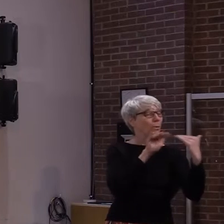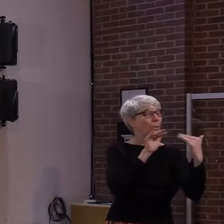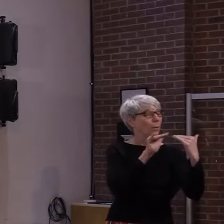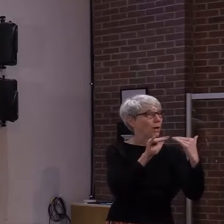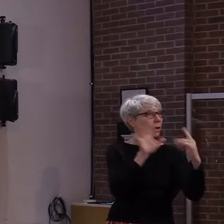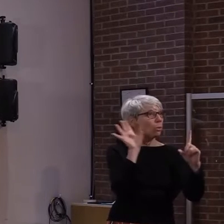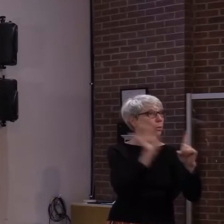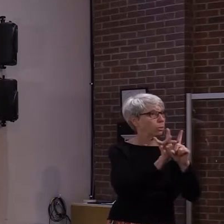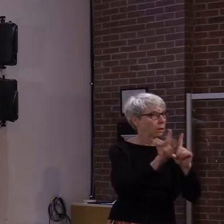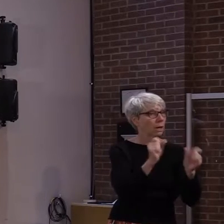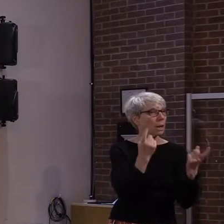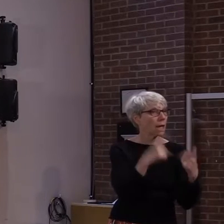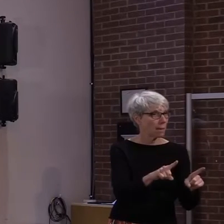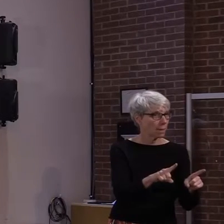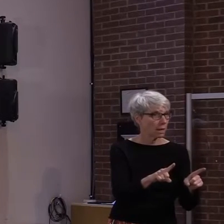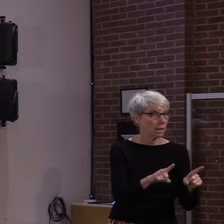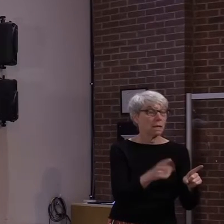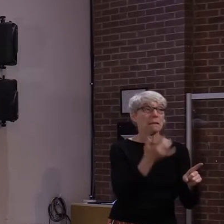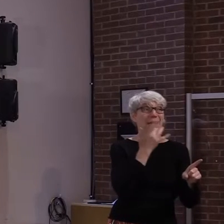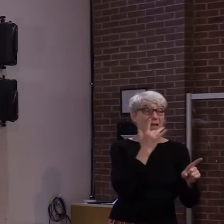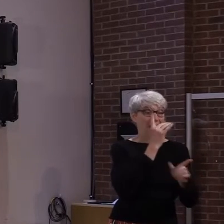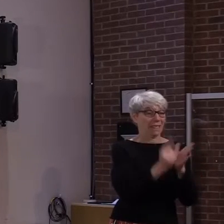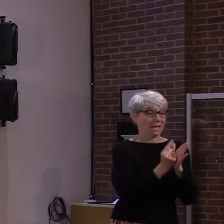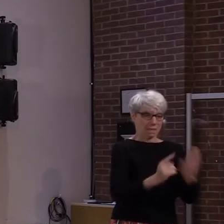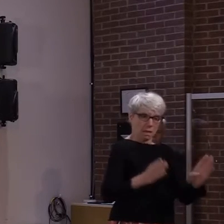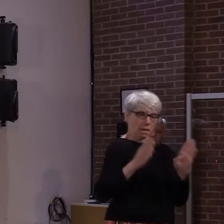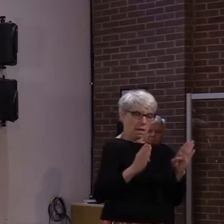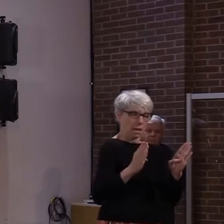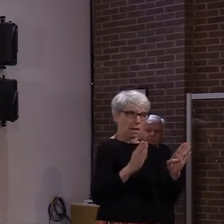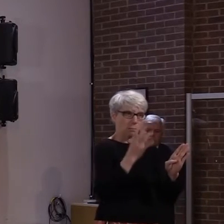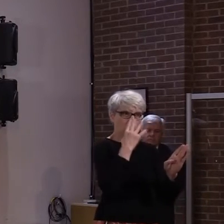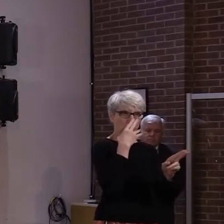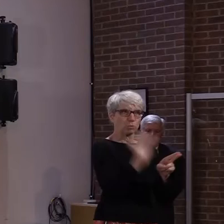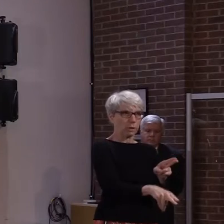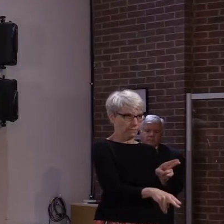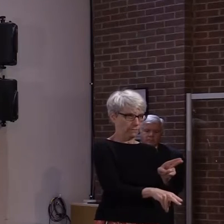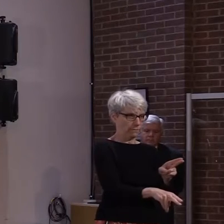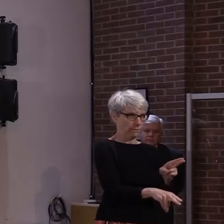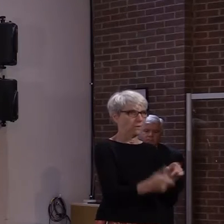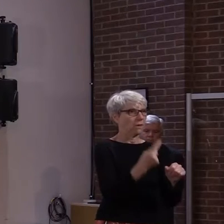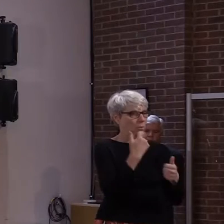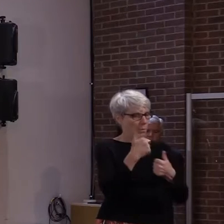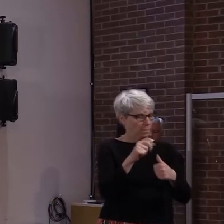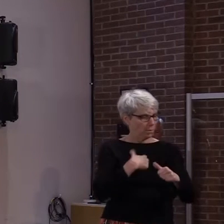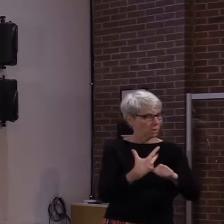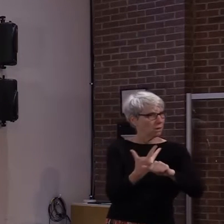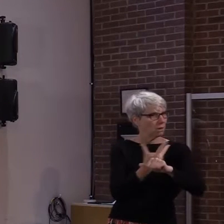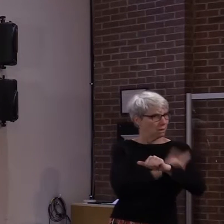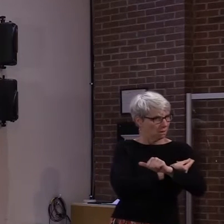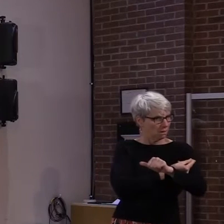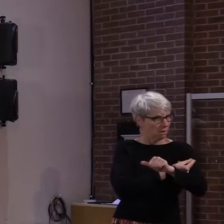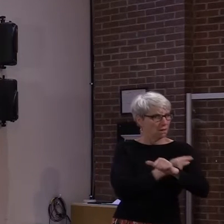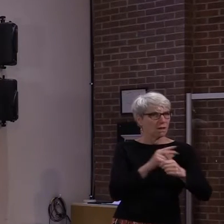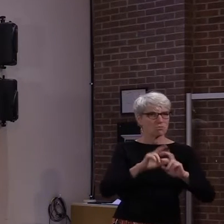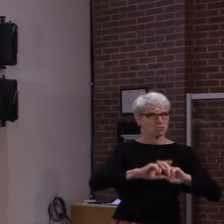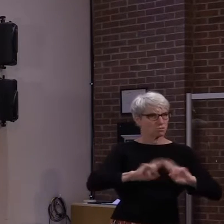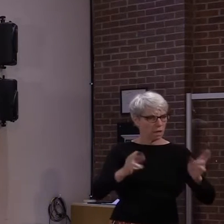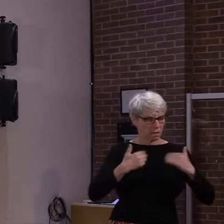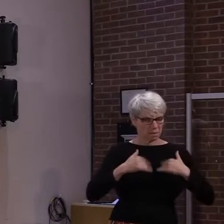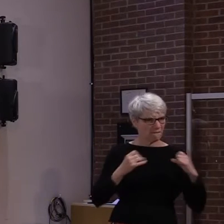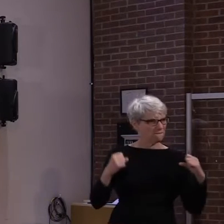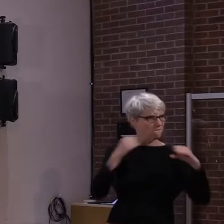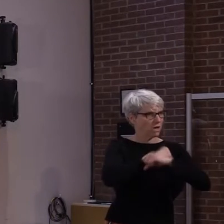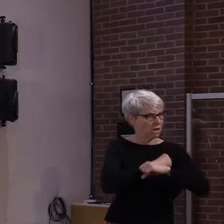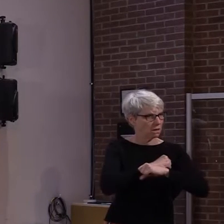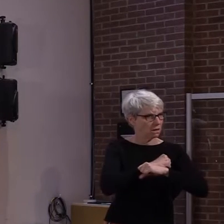is quite brief, because our immune system is prepared to kick in and rapidly mount a response. This is